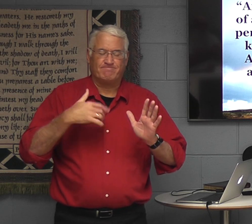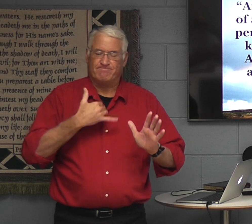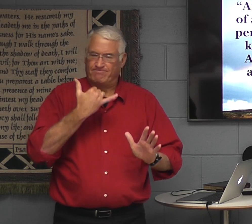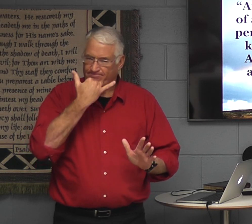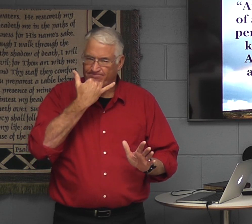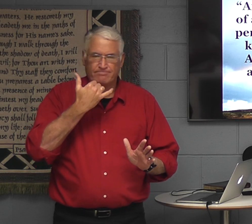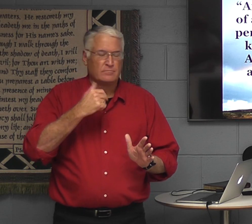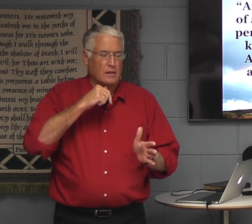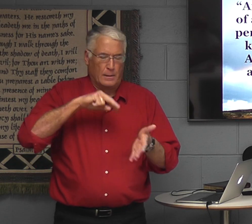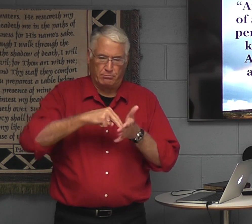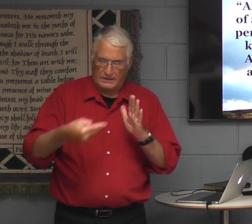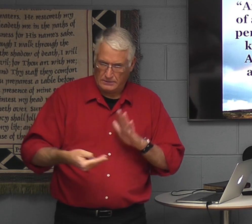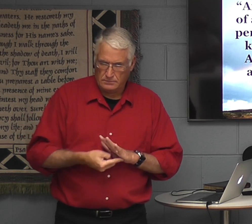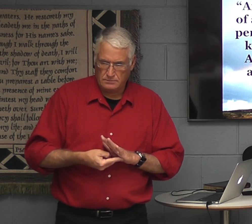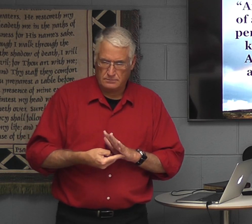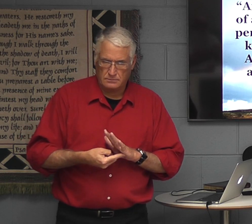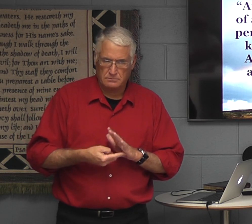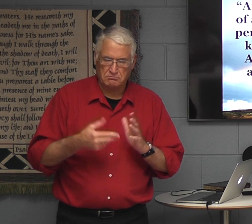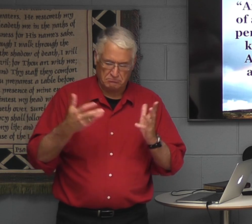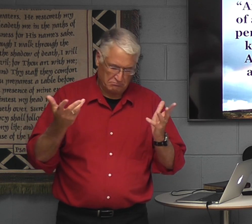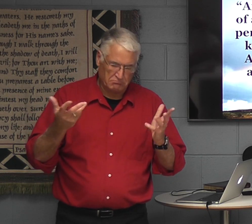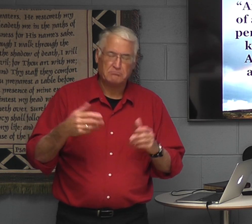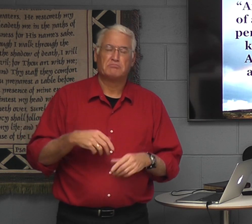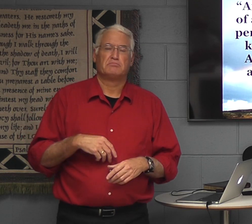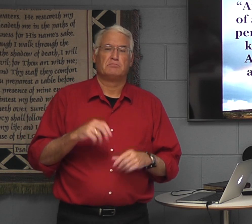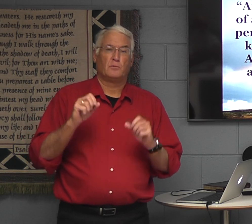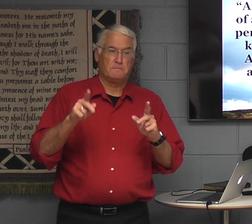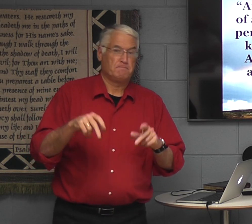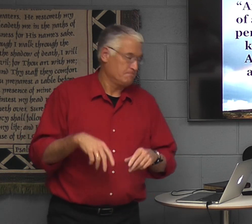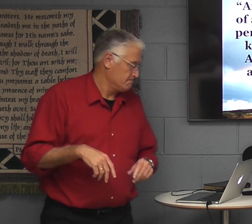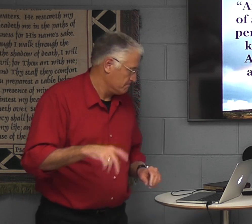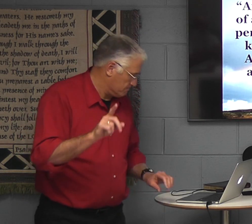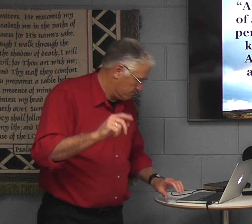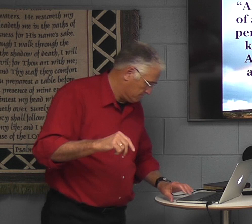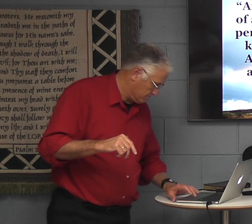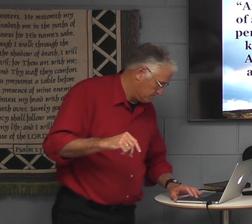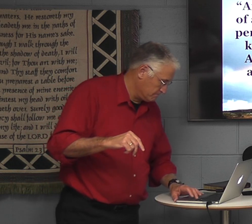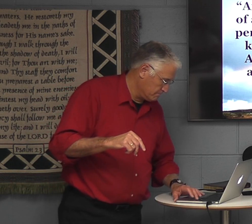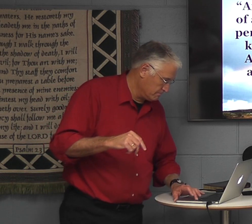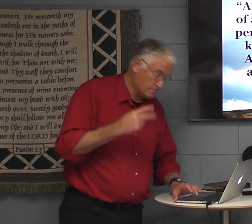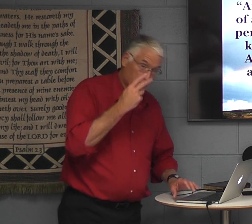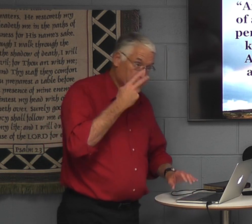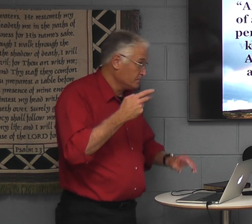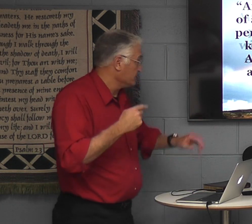it's for some reason, it was by mistake, that's what that means, manslaughter.